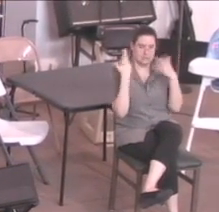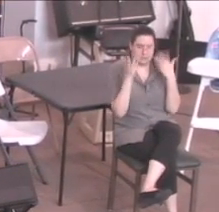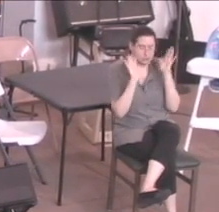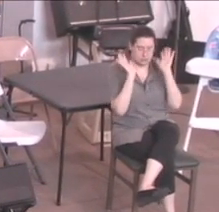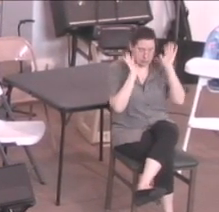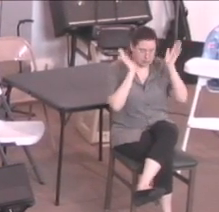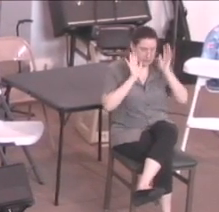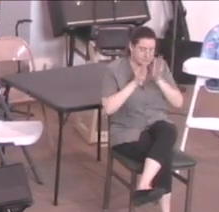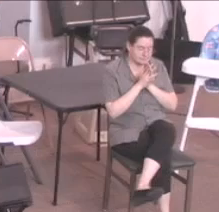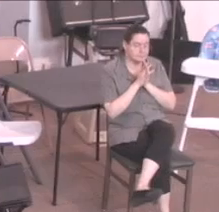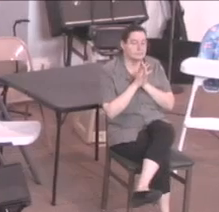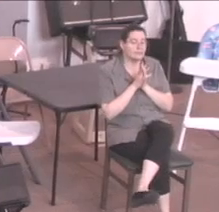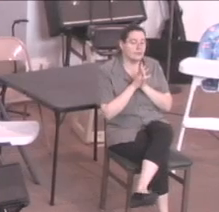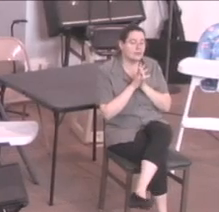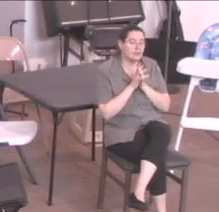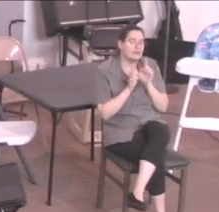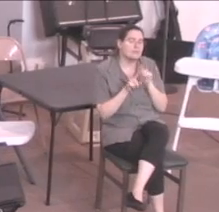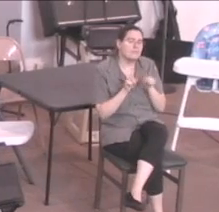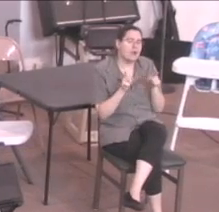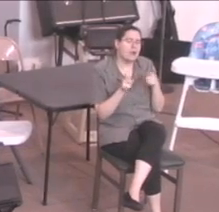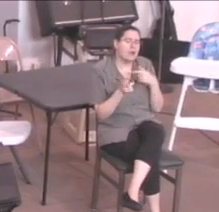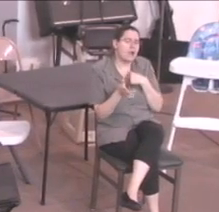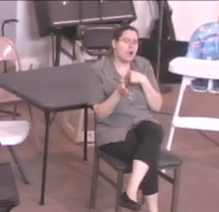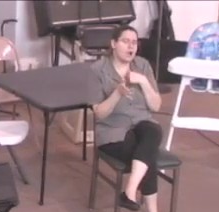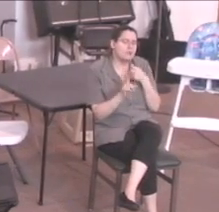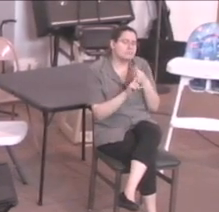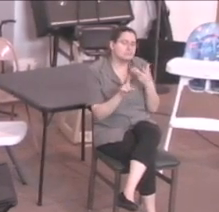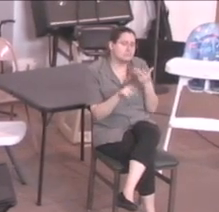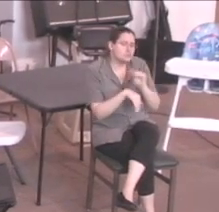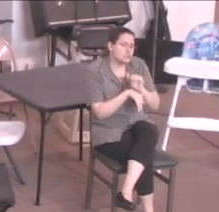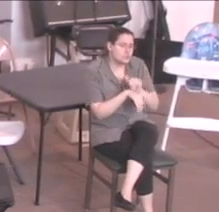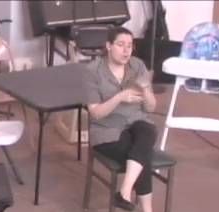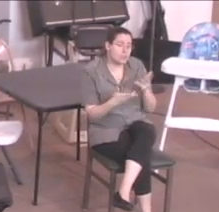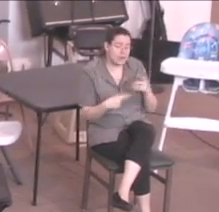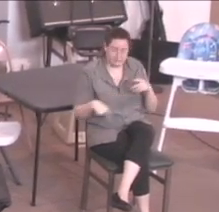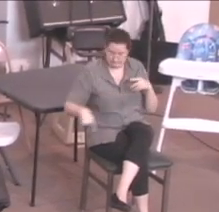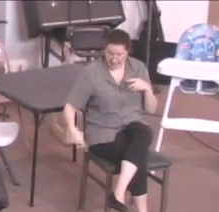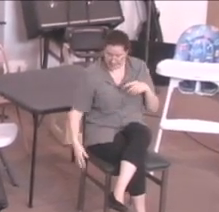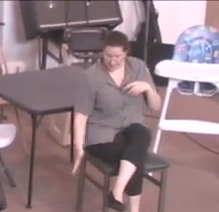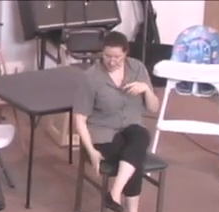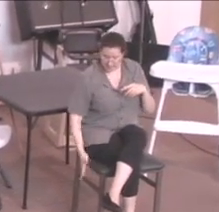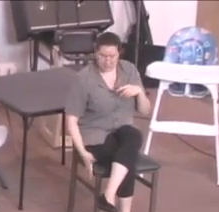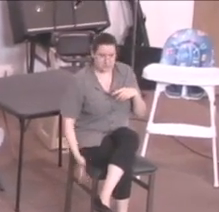craziness. But what I want to touch on just tonight is that chair.